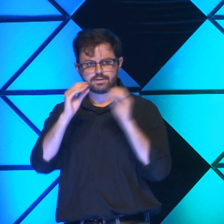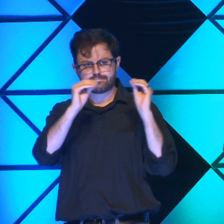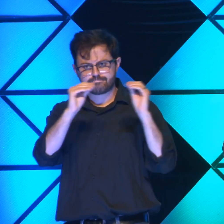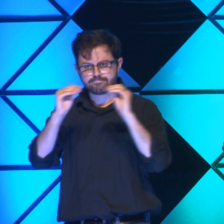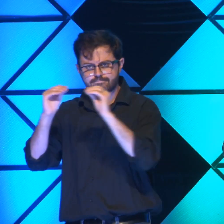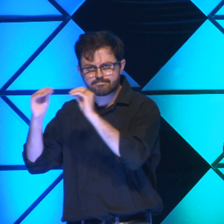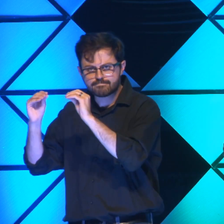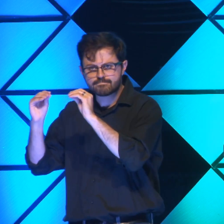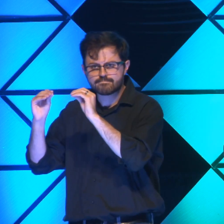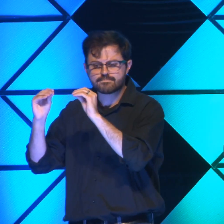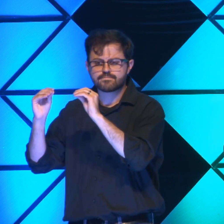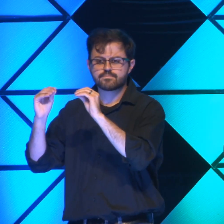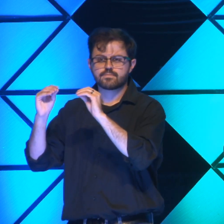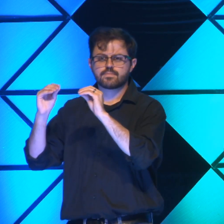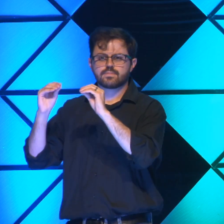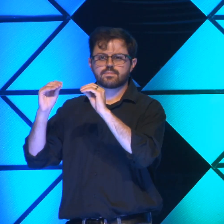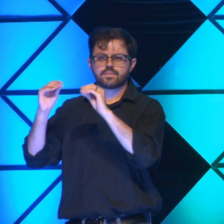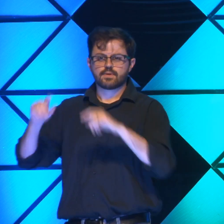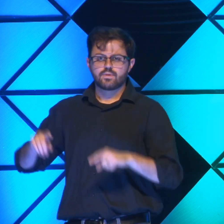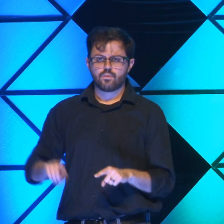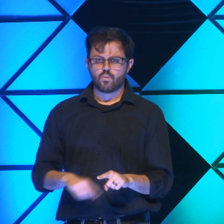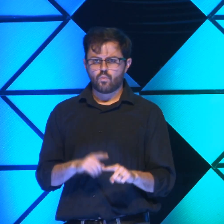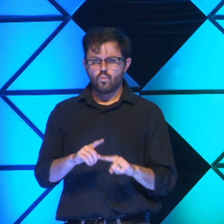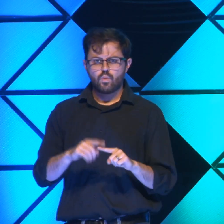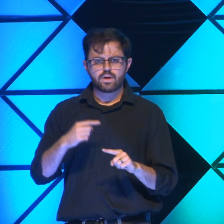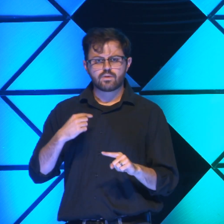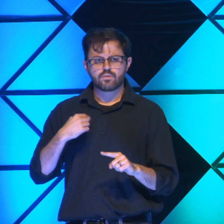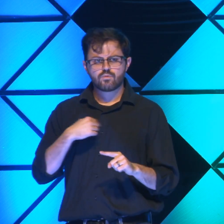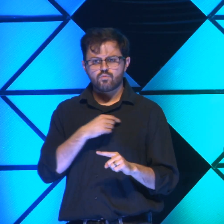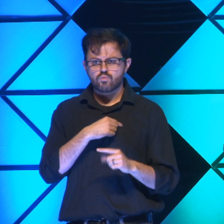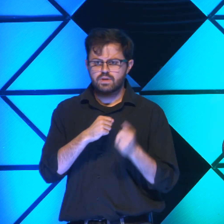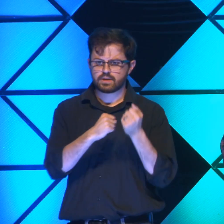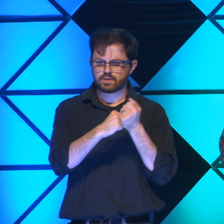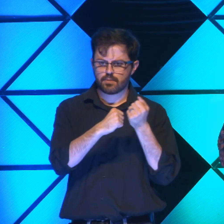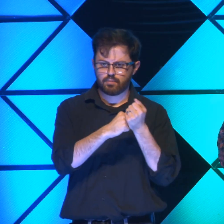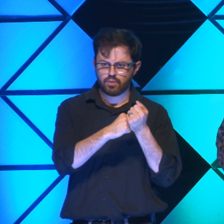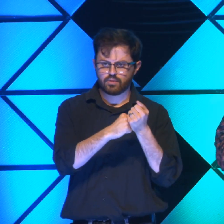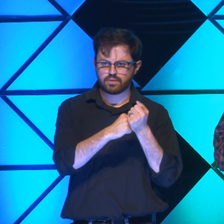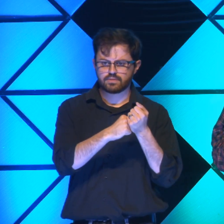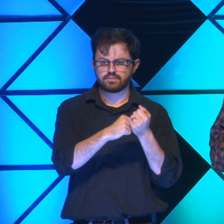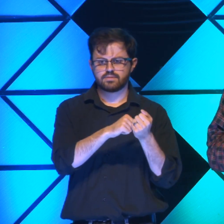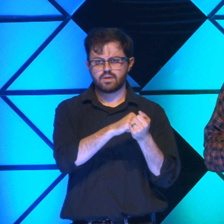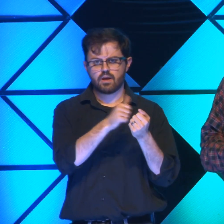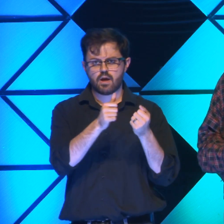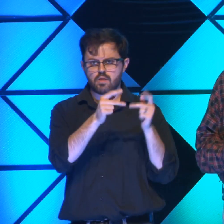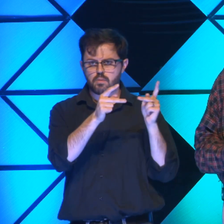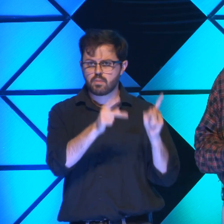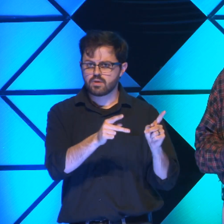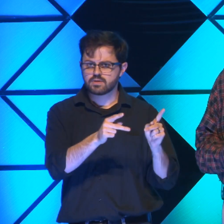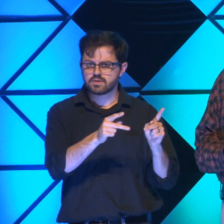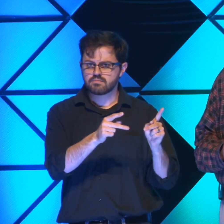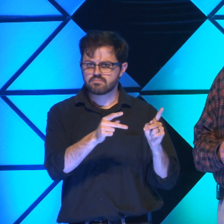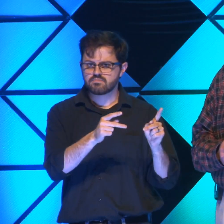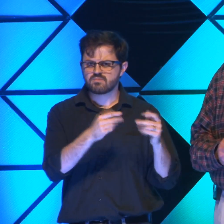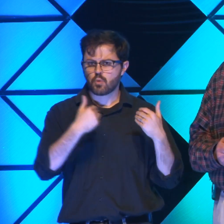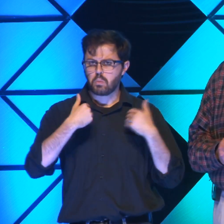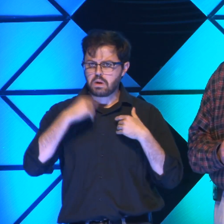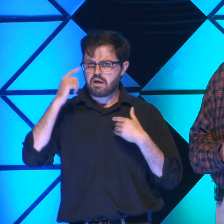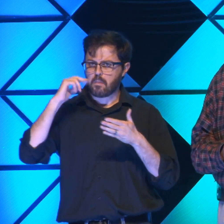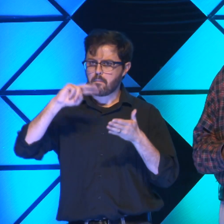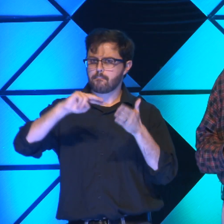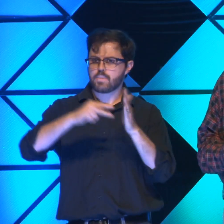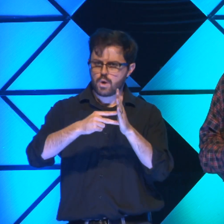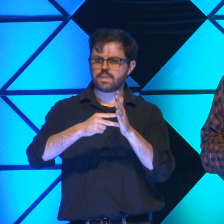on someone else's struggle, it gives us a purpose.